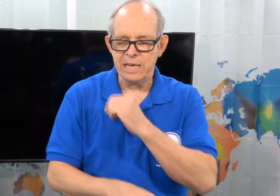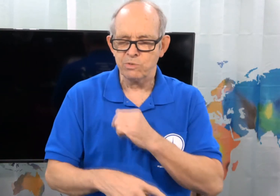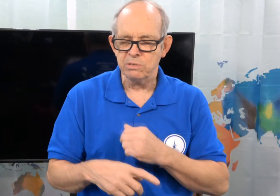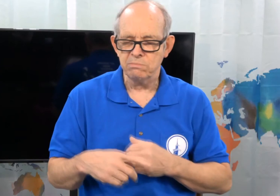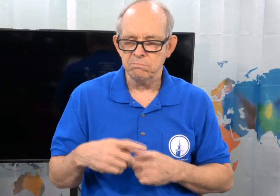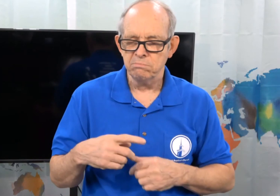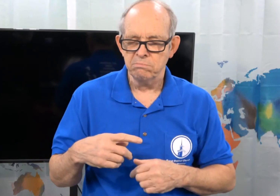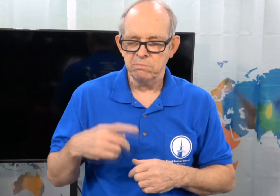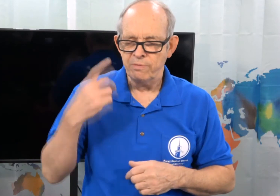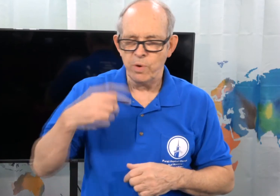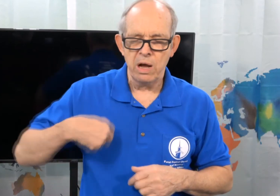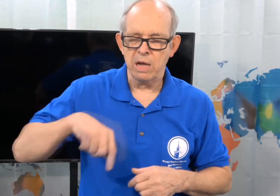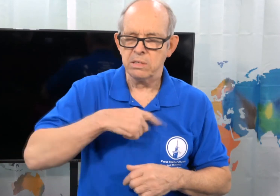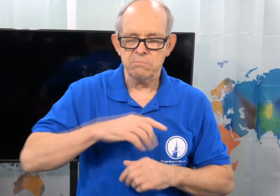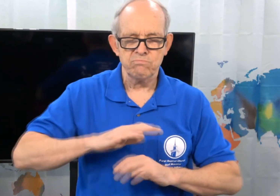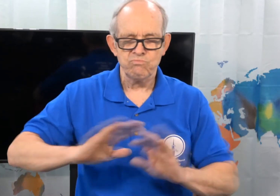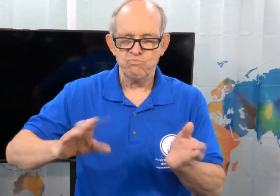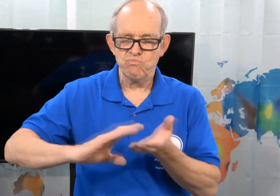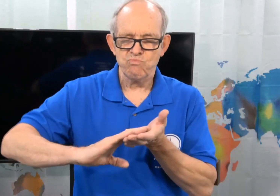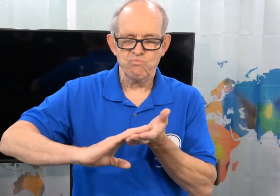definition for us.